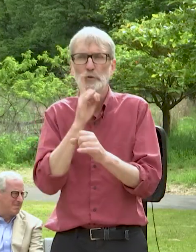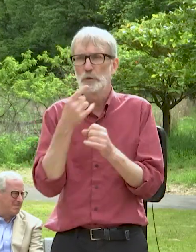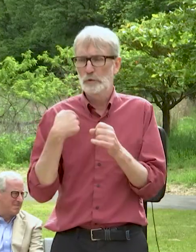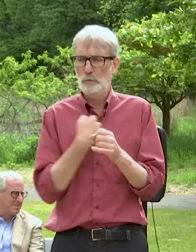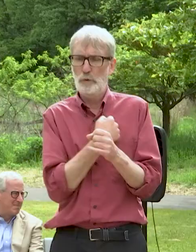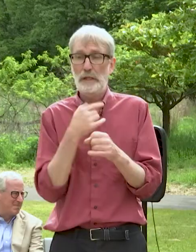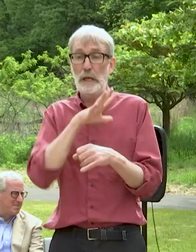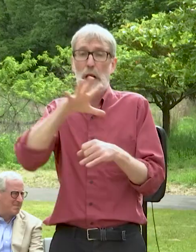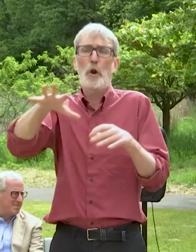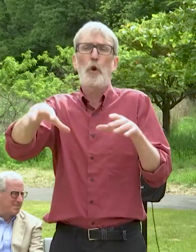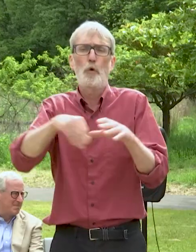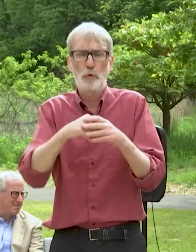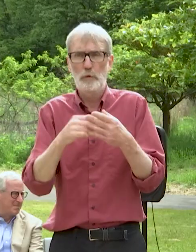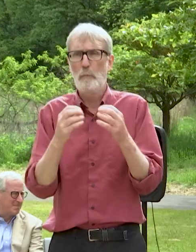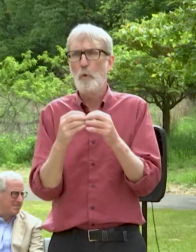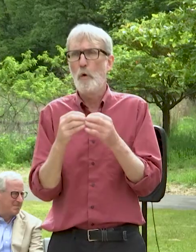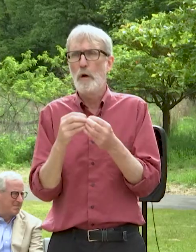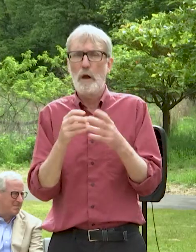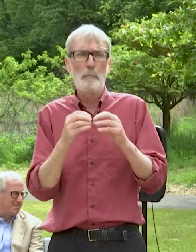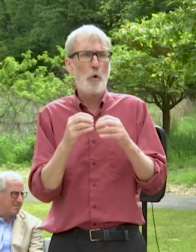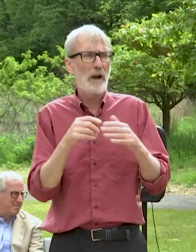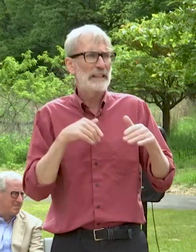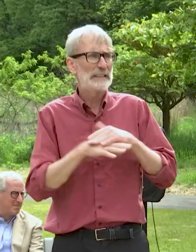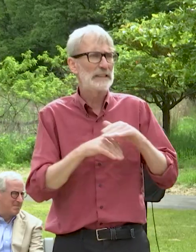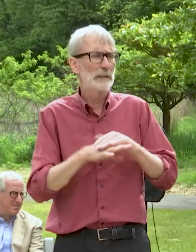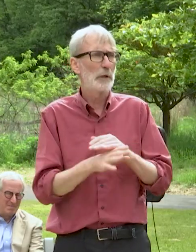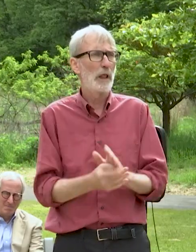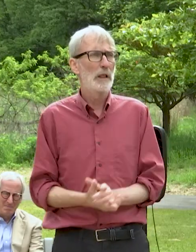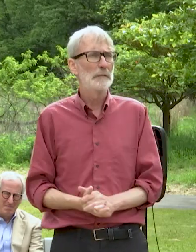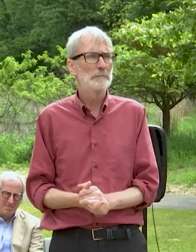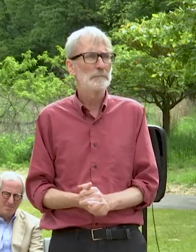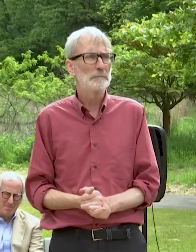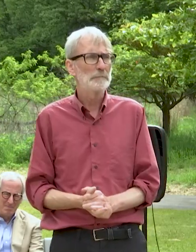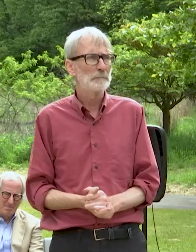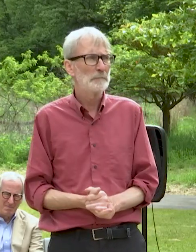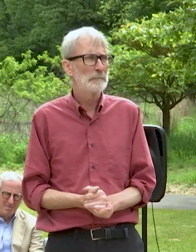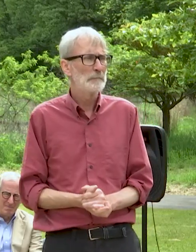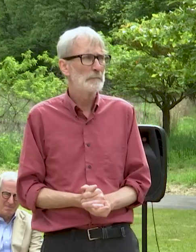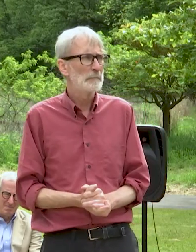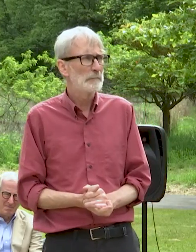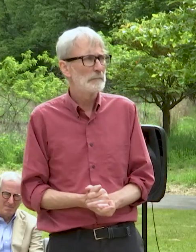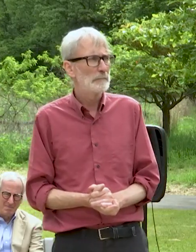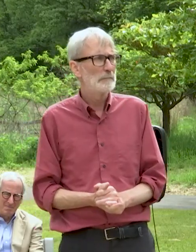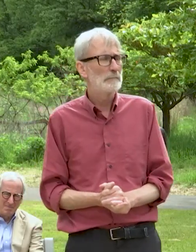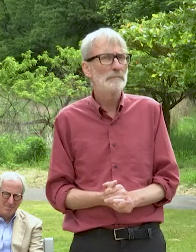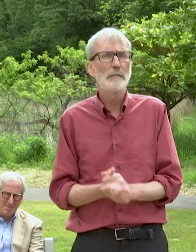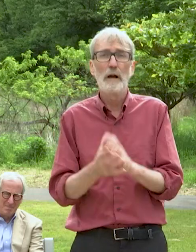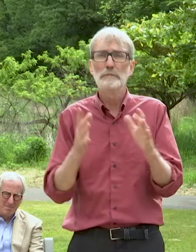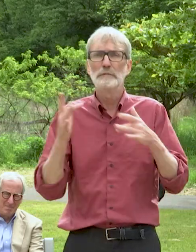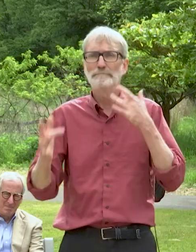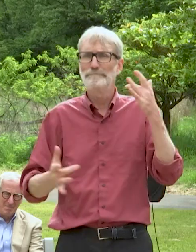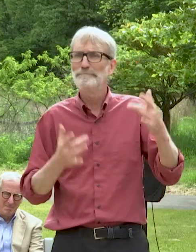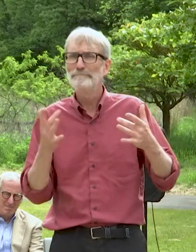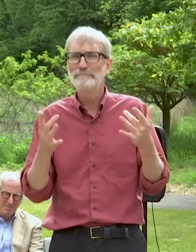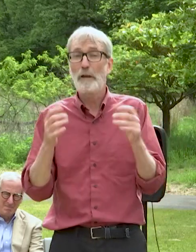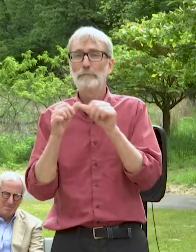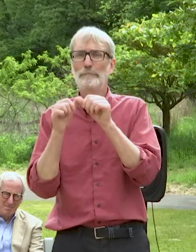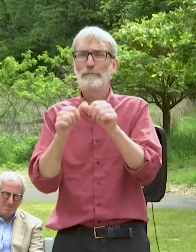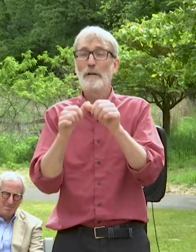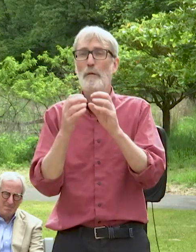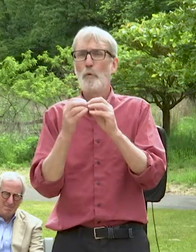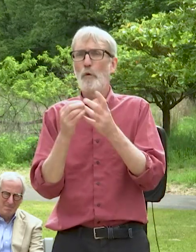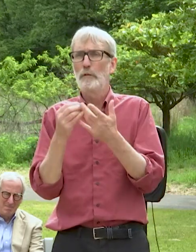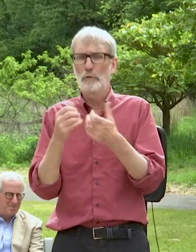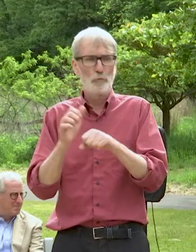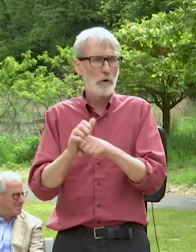more inclusive and accessible in our outdoor spaces. And we're excited to continue